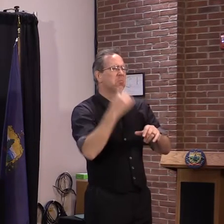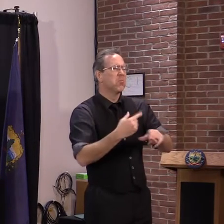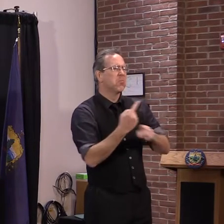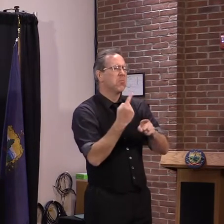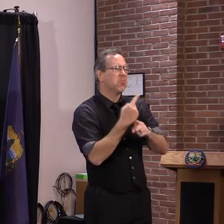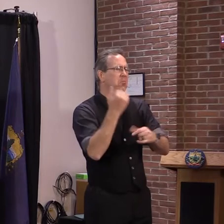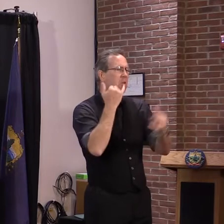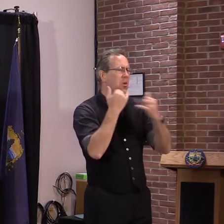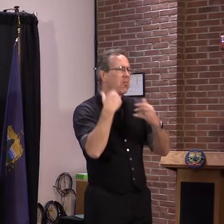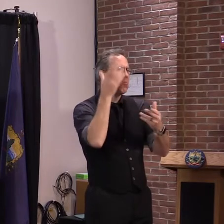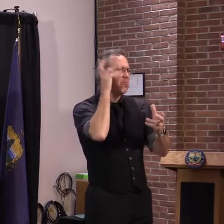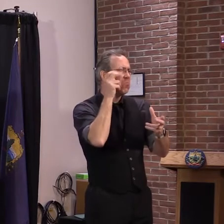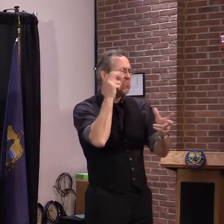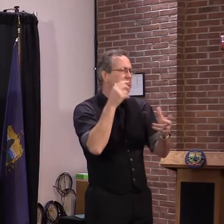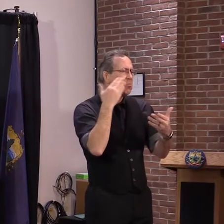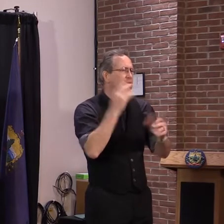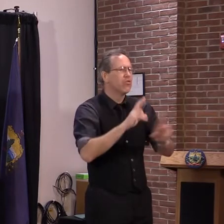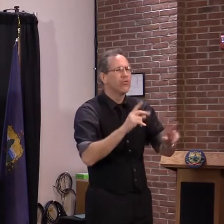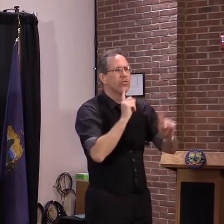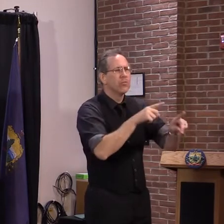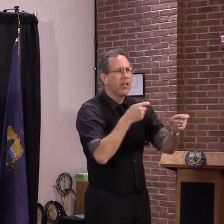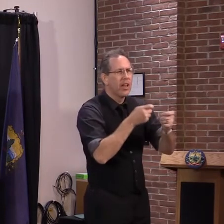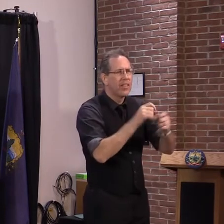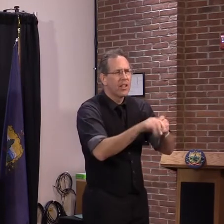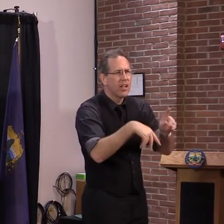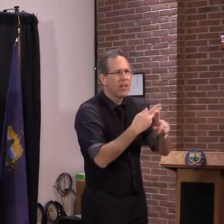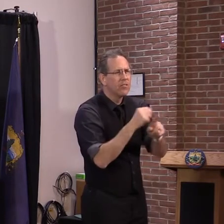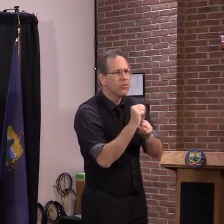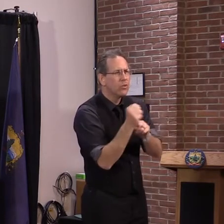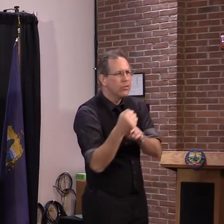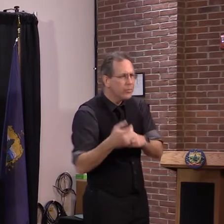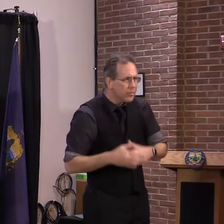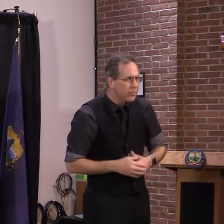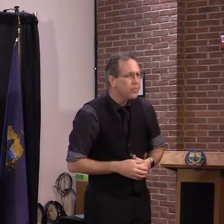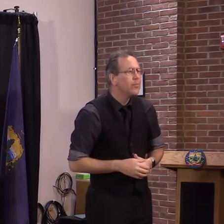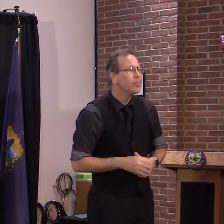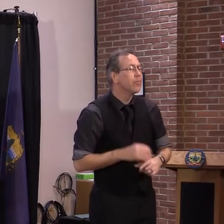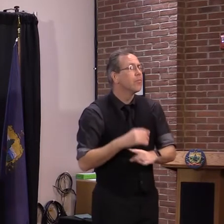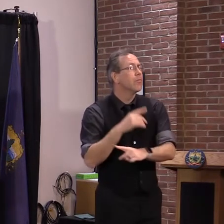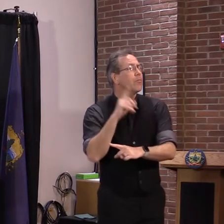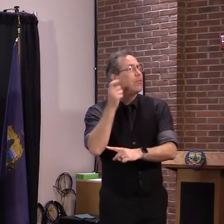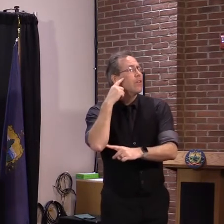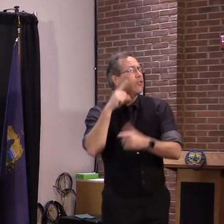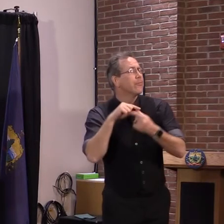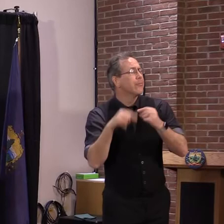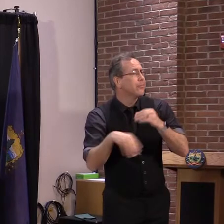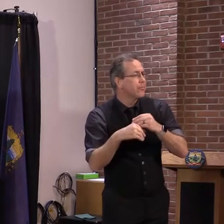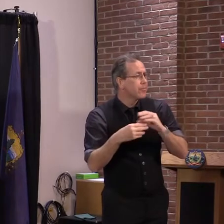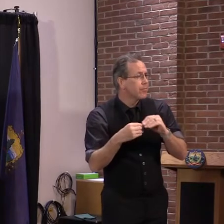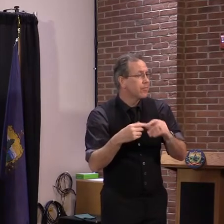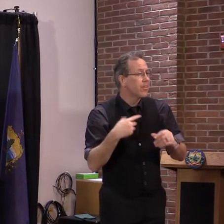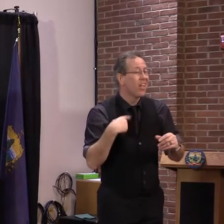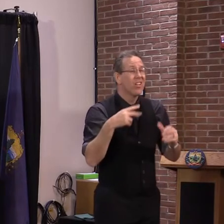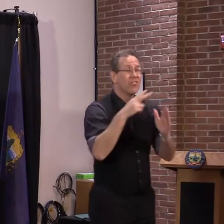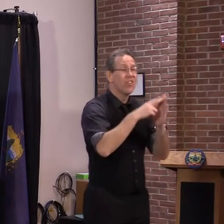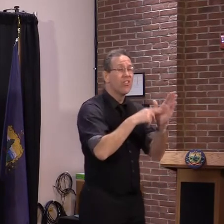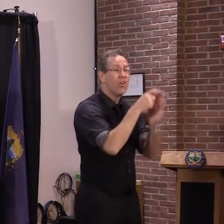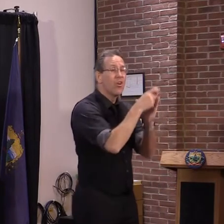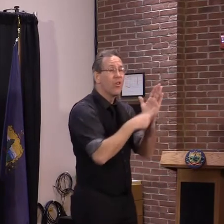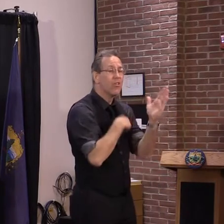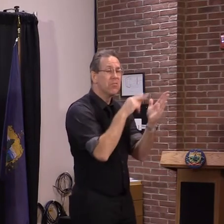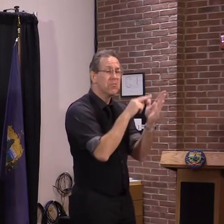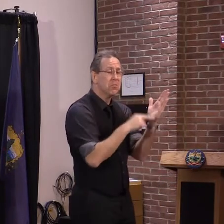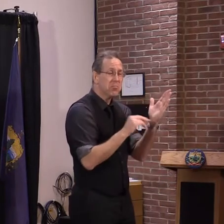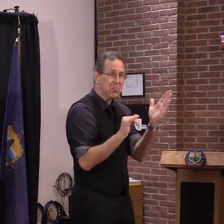No other questions. And Tom, maybe just to add to that, because I did read an article about this. It does seem like there's